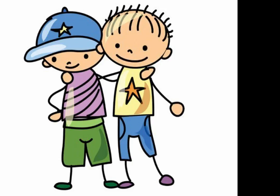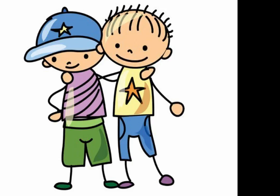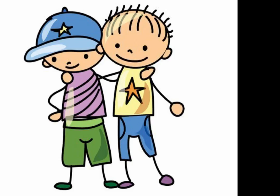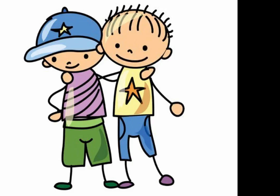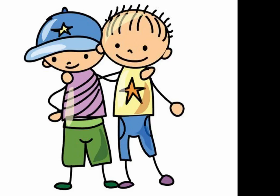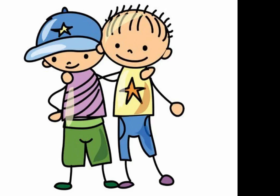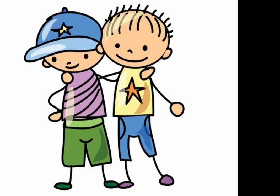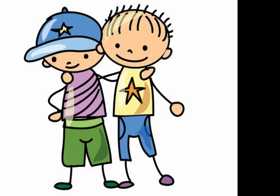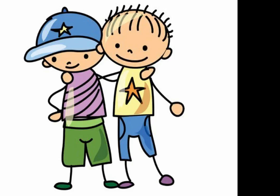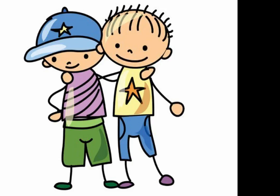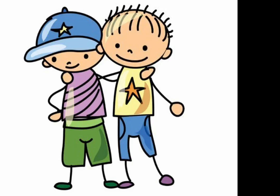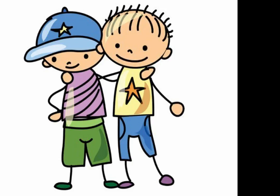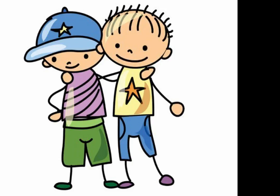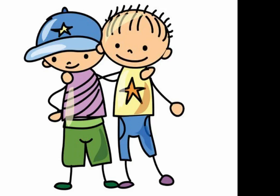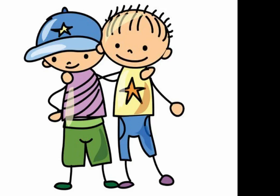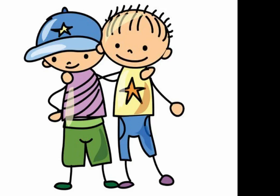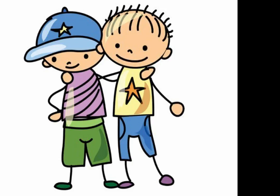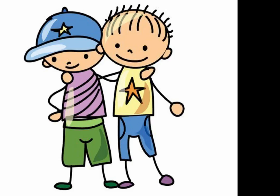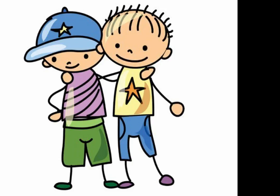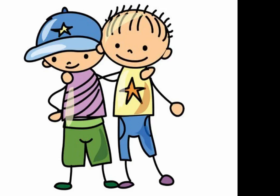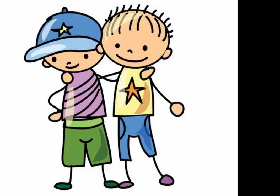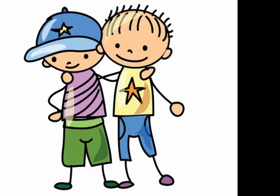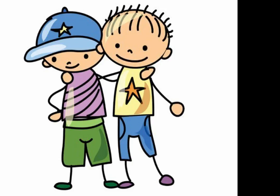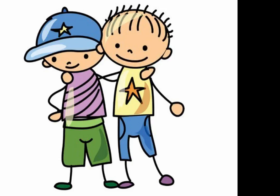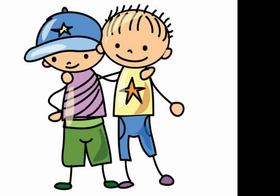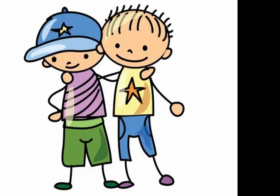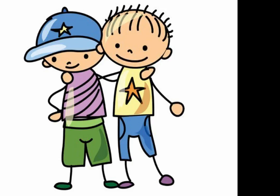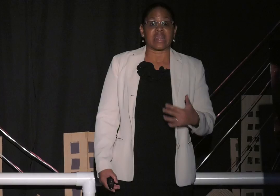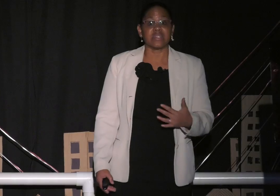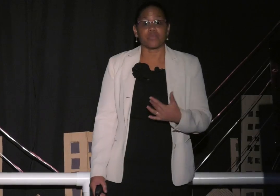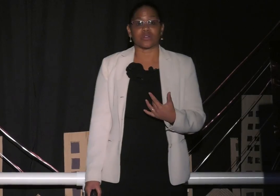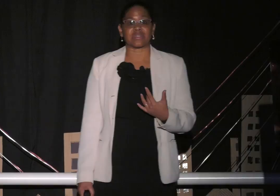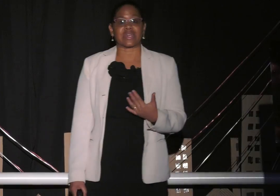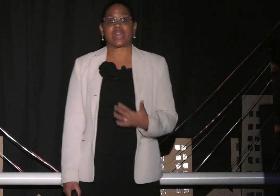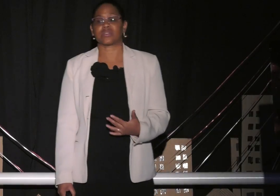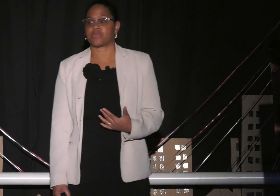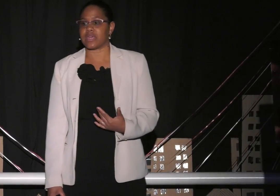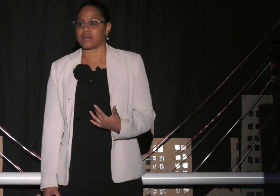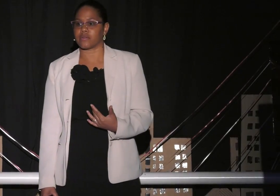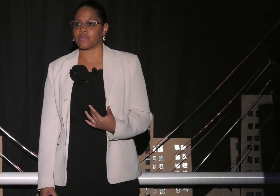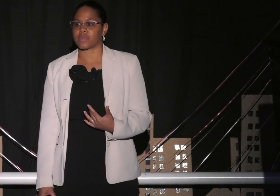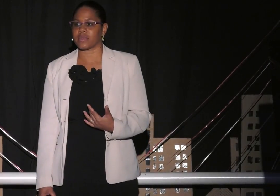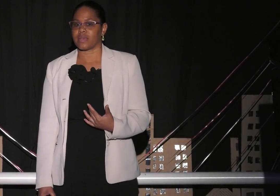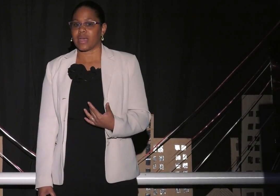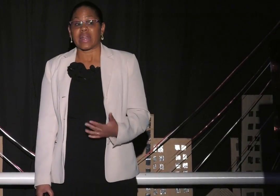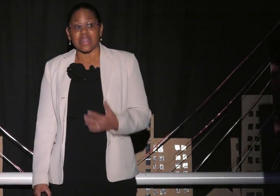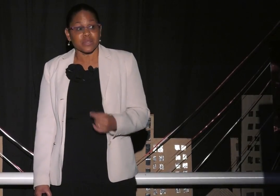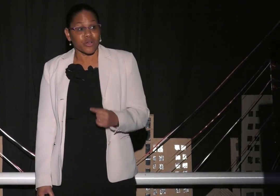and realizes, this person can't hear me when I talk. This person cannot speak. This